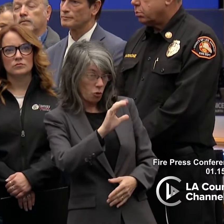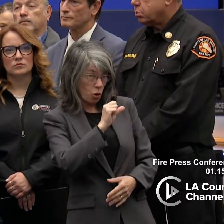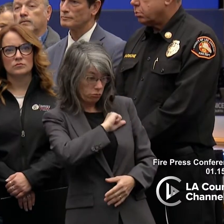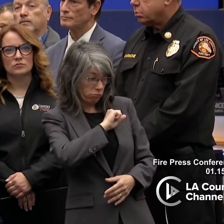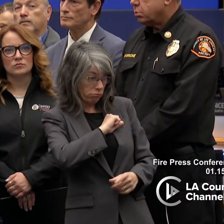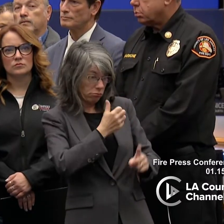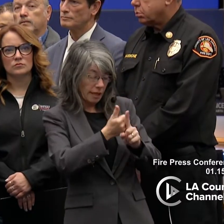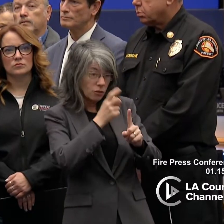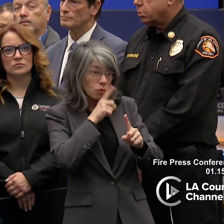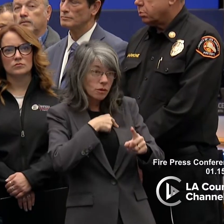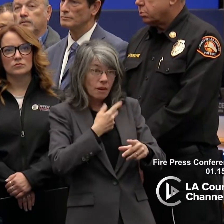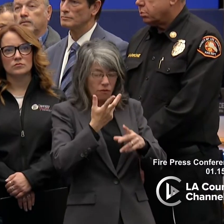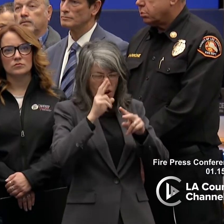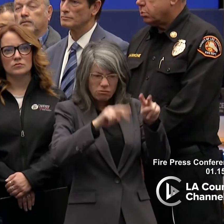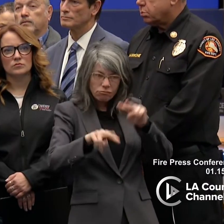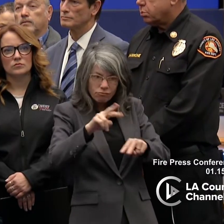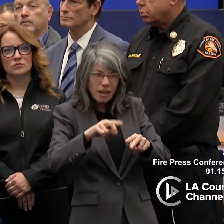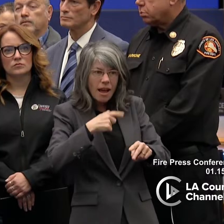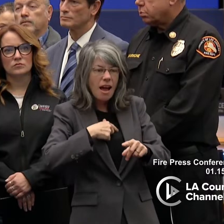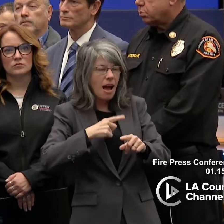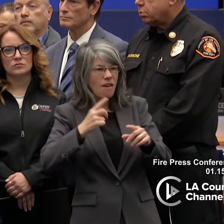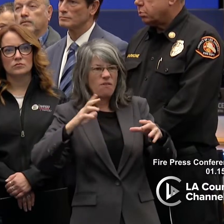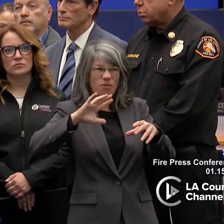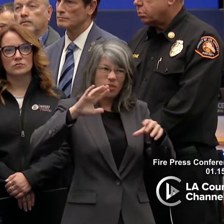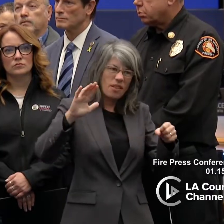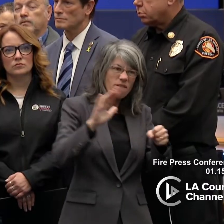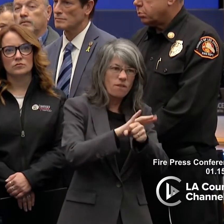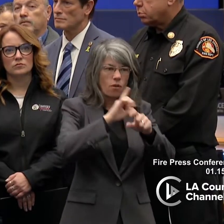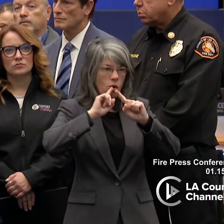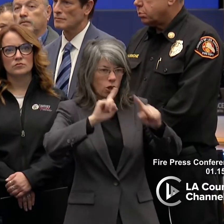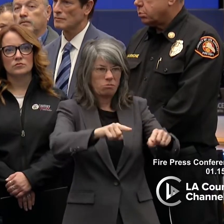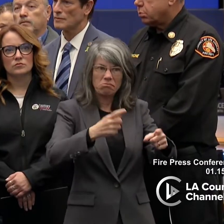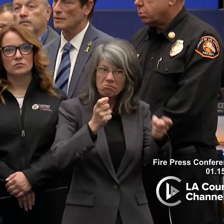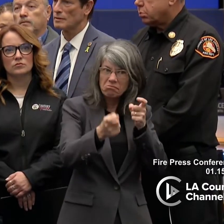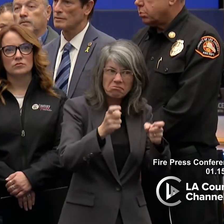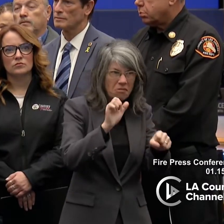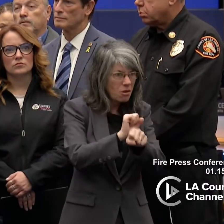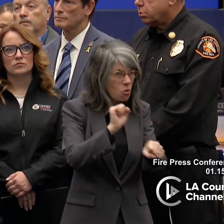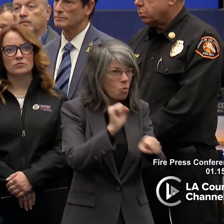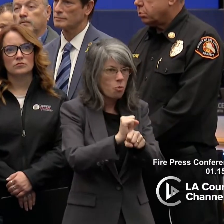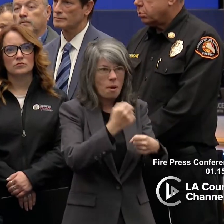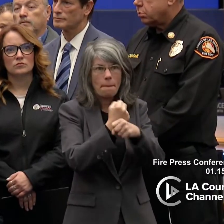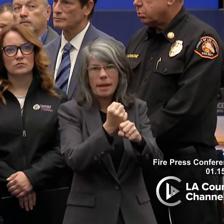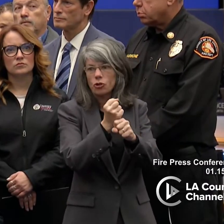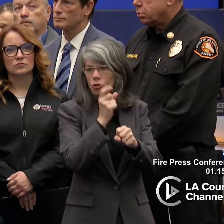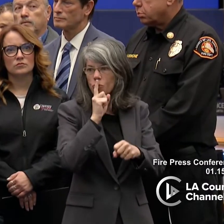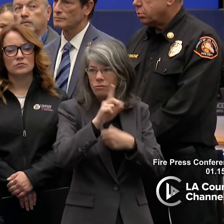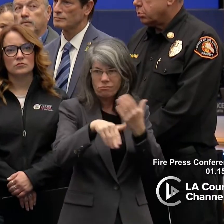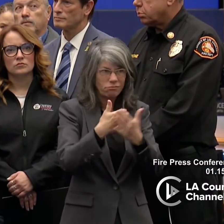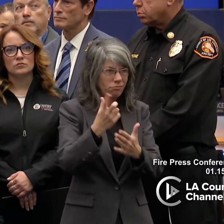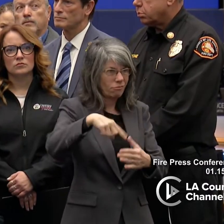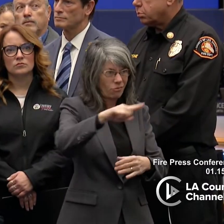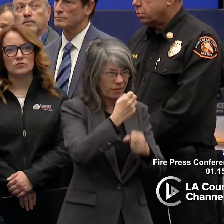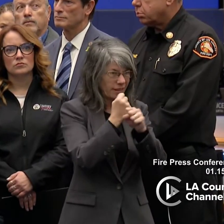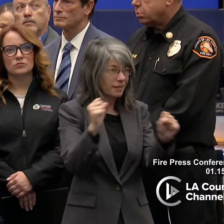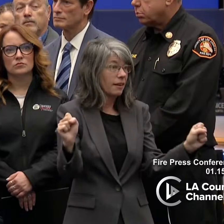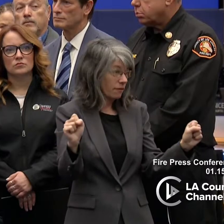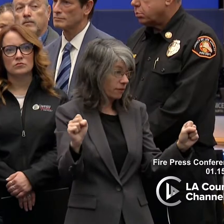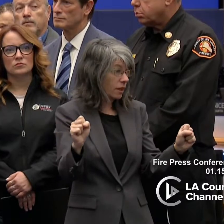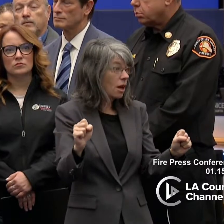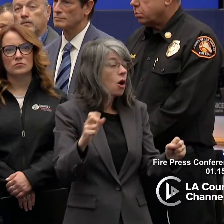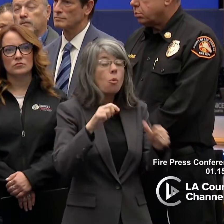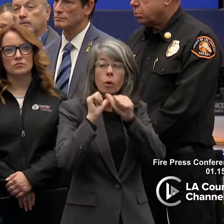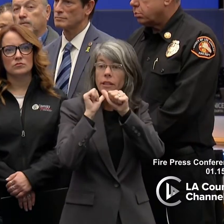personnel are following the directions of the Unified Command, which is working tirelessly to ensure the safety of everyone involved. We're committed